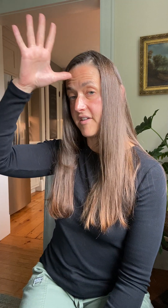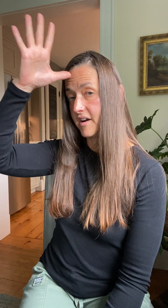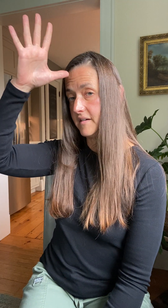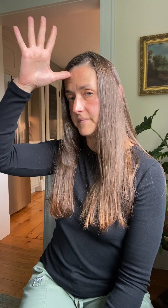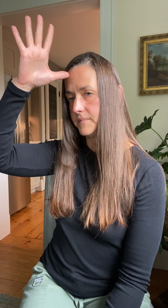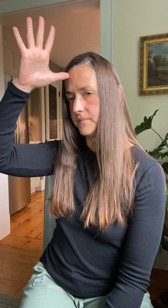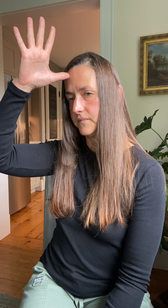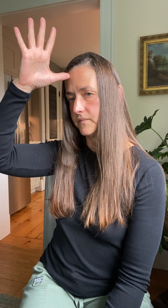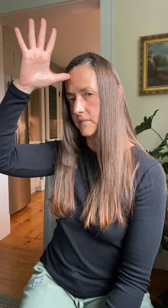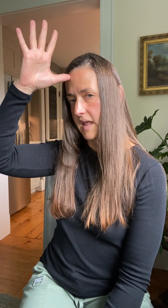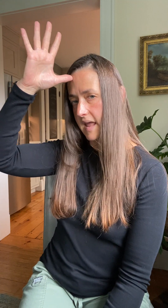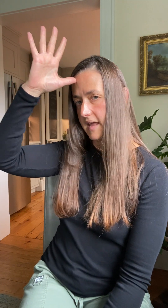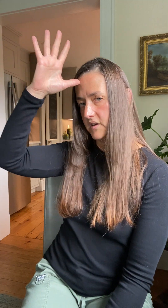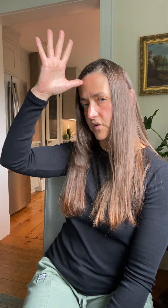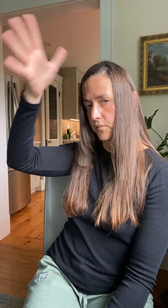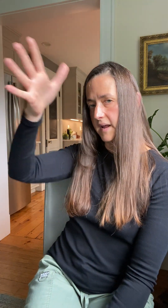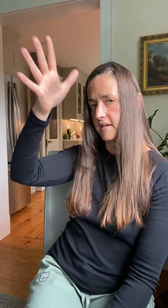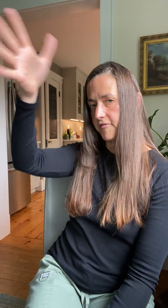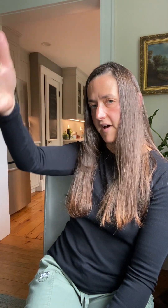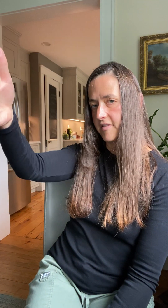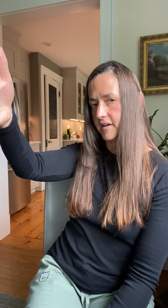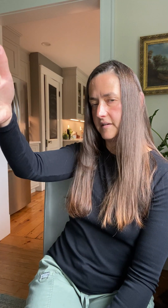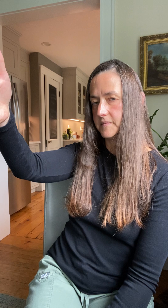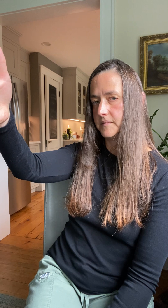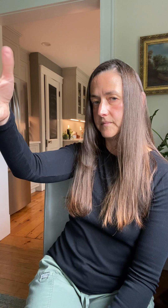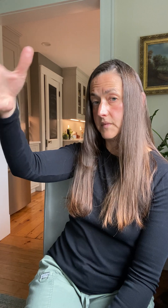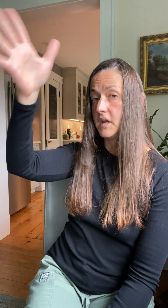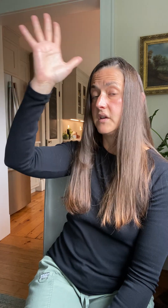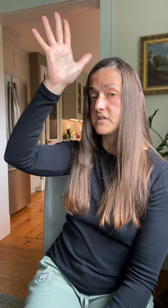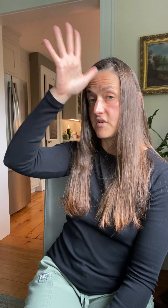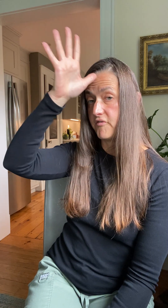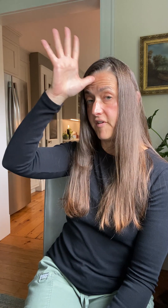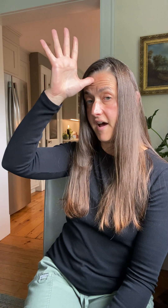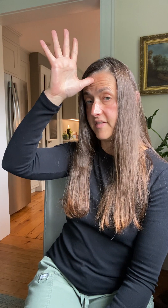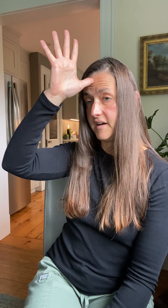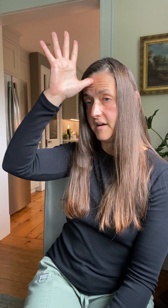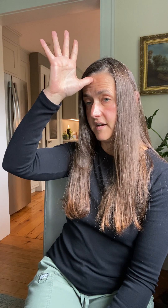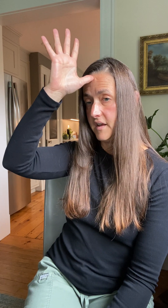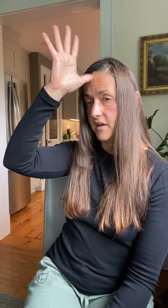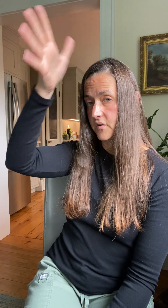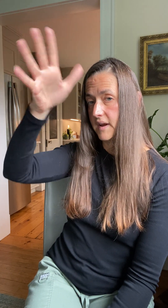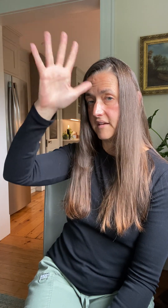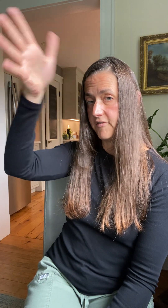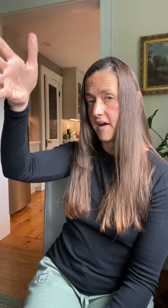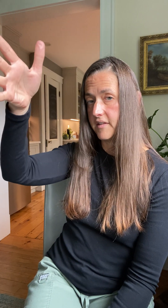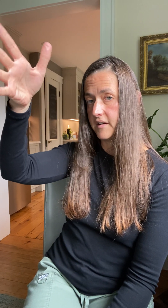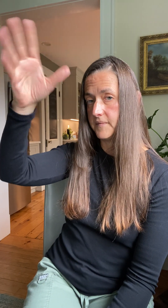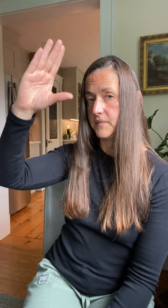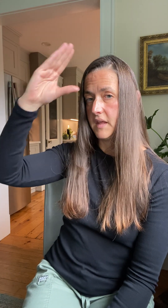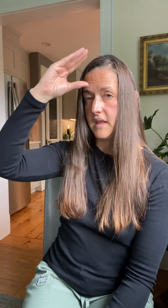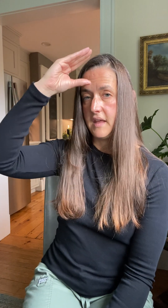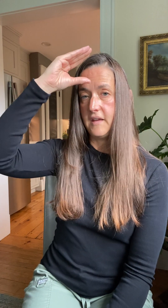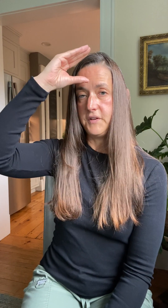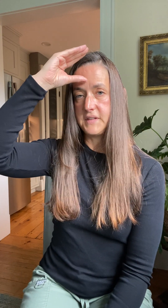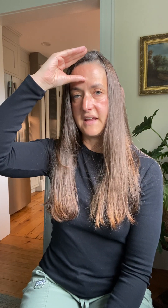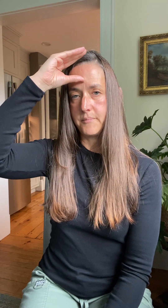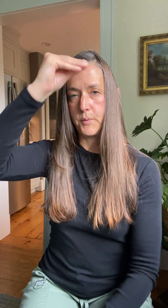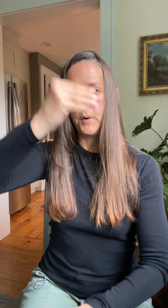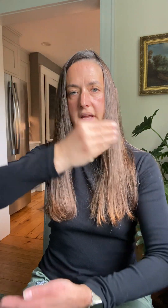father and grandfather. So father, grandfather. If you take boy